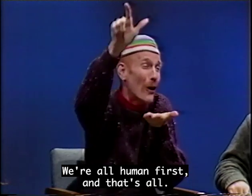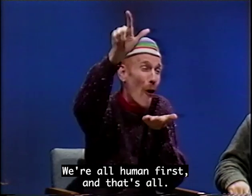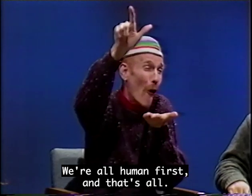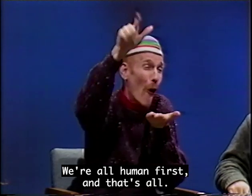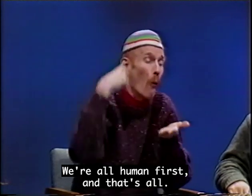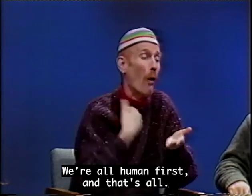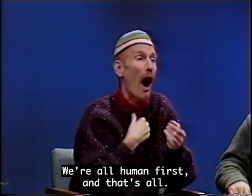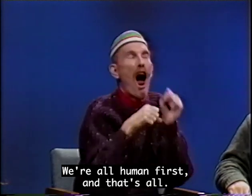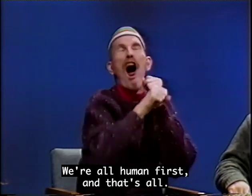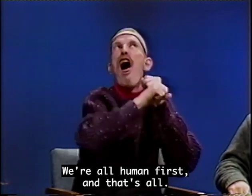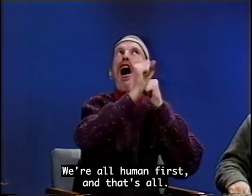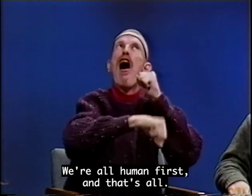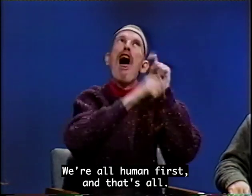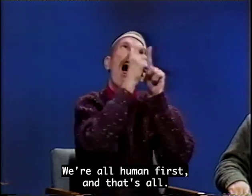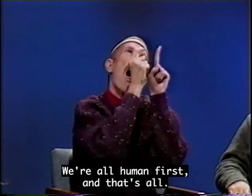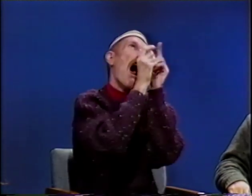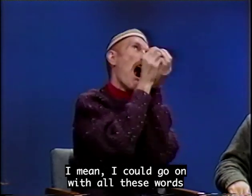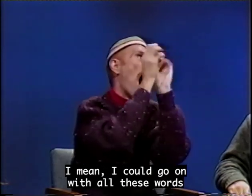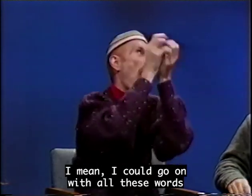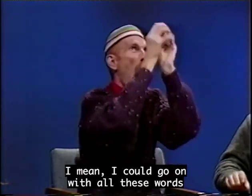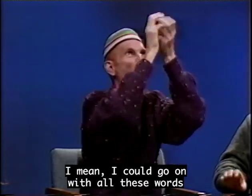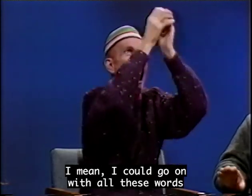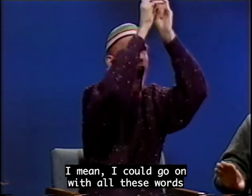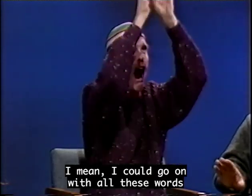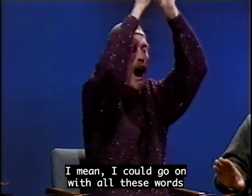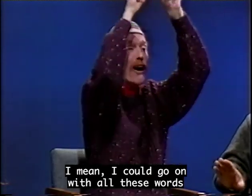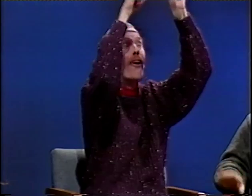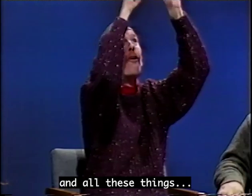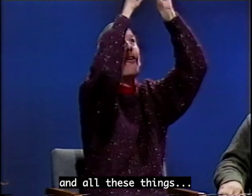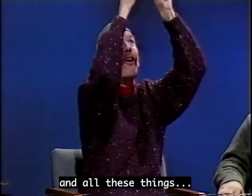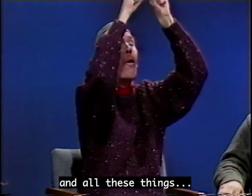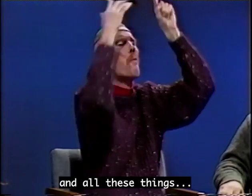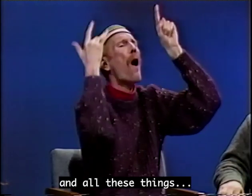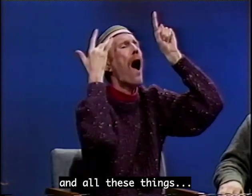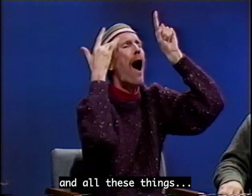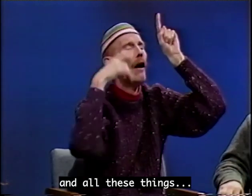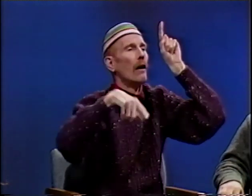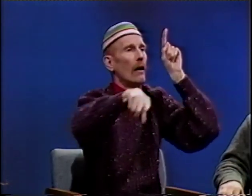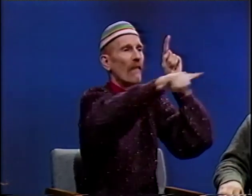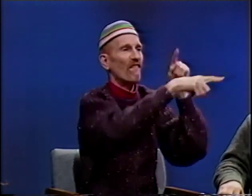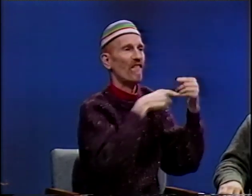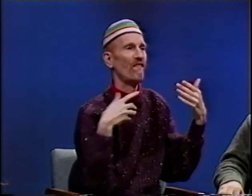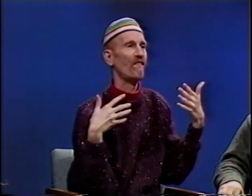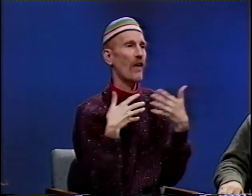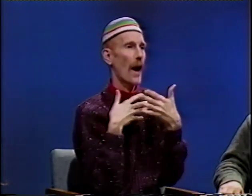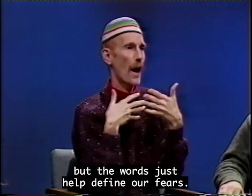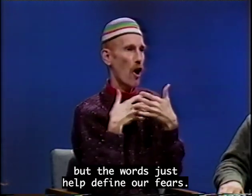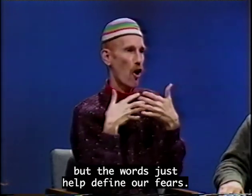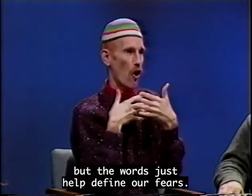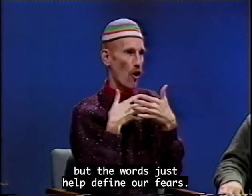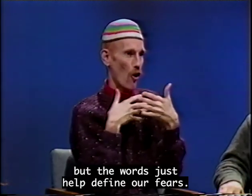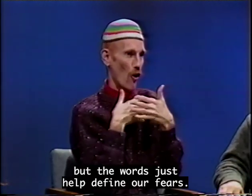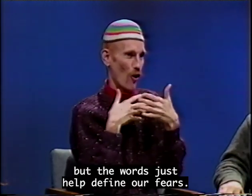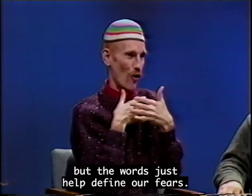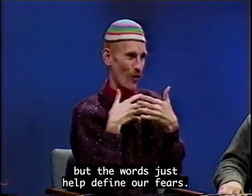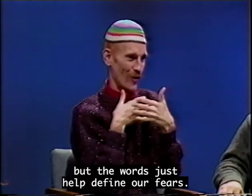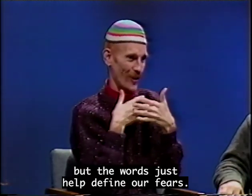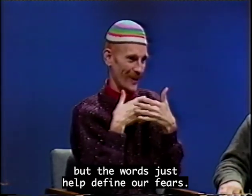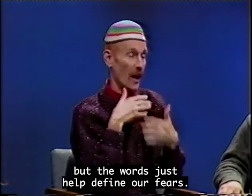first, and that's all. I mean, I could go on with all these words and all these things, but the words just help define our